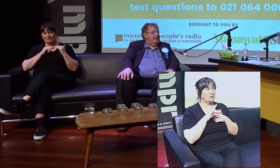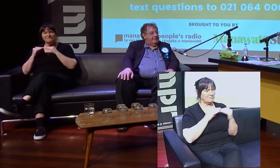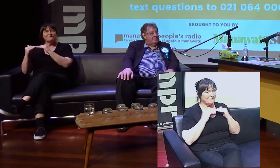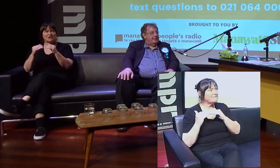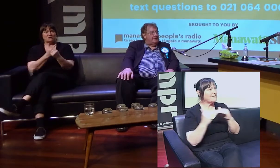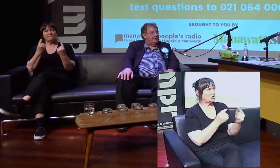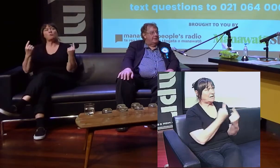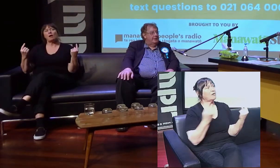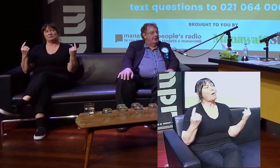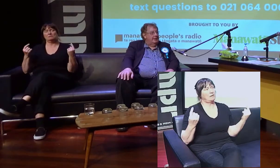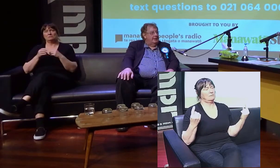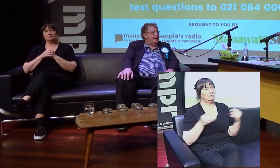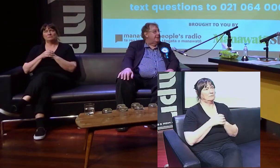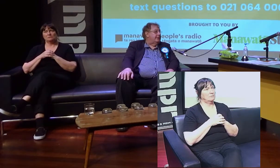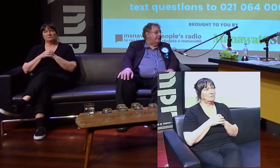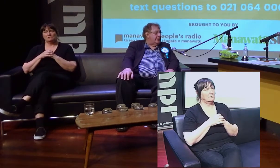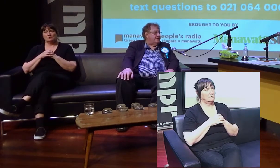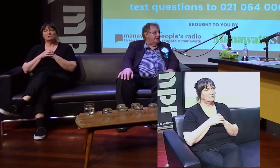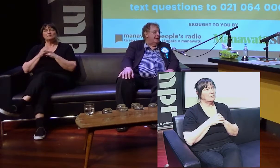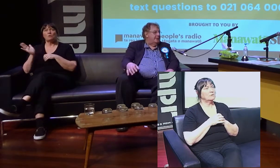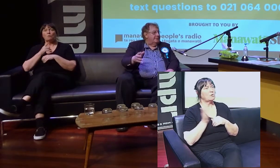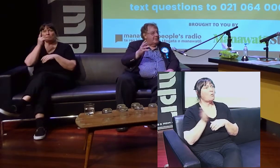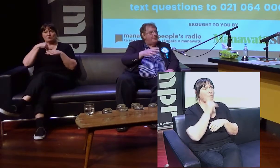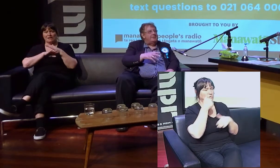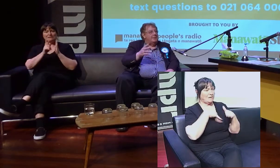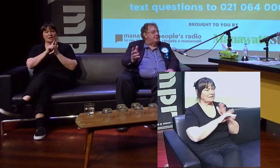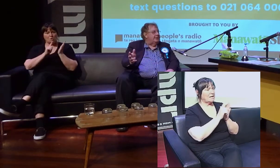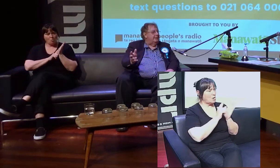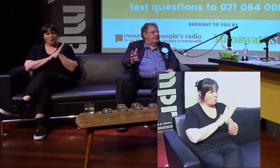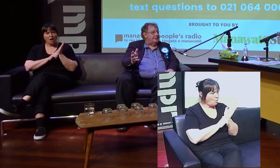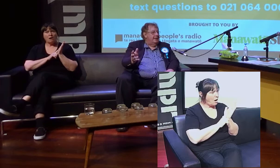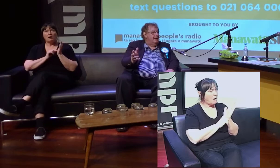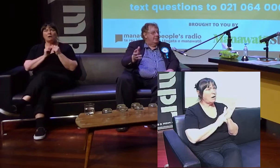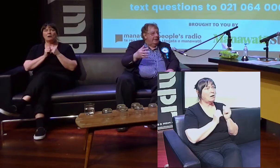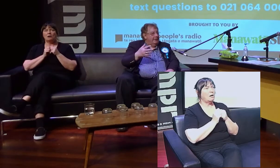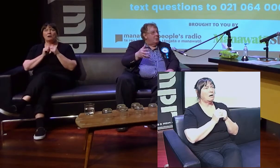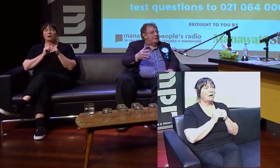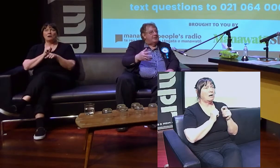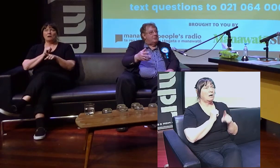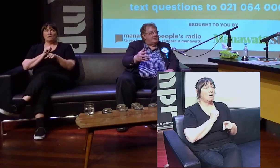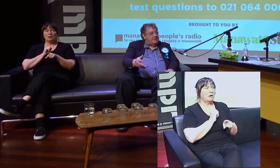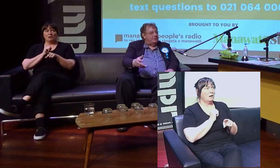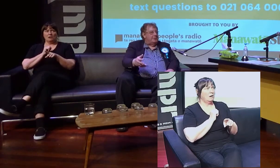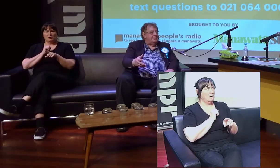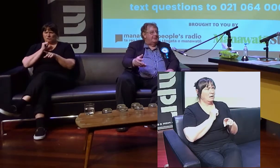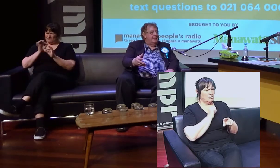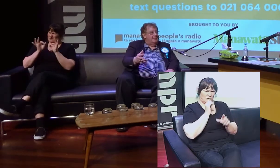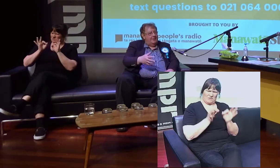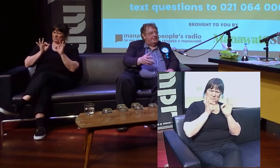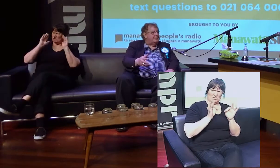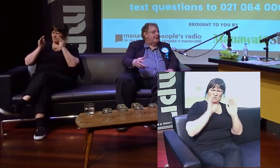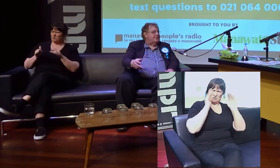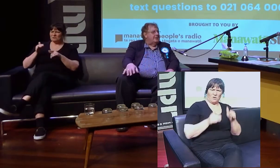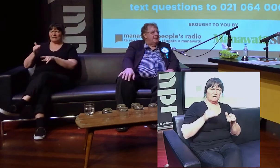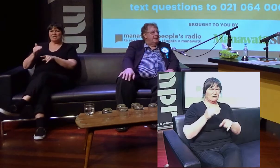everybody, everybody should come under legislation, and because you happen to be a particular race, we don't know whether there should be special reasons. There